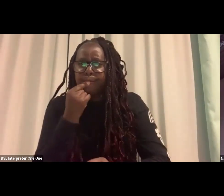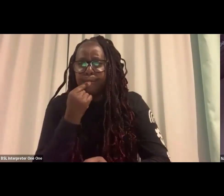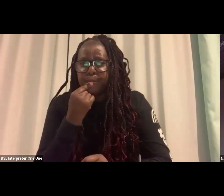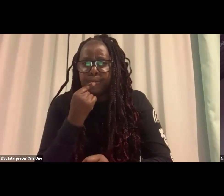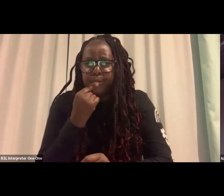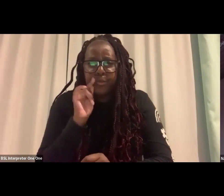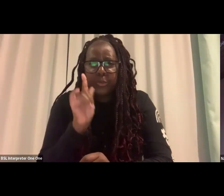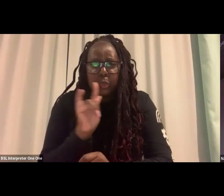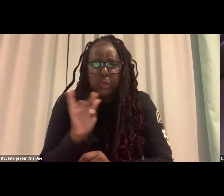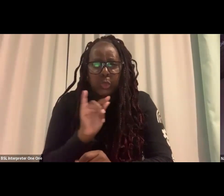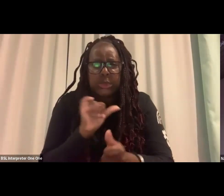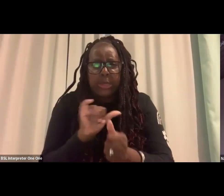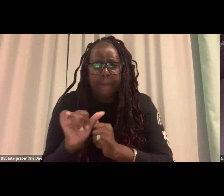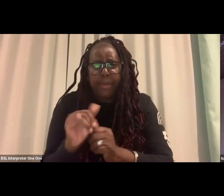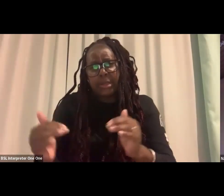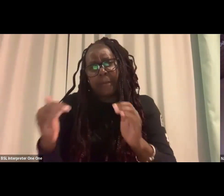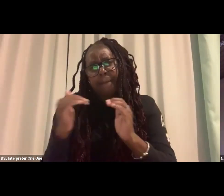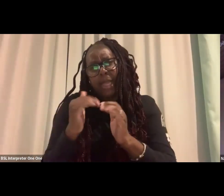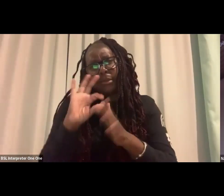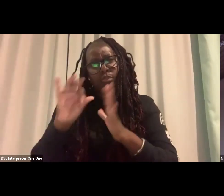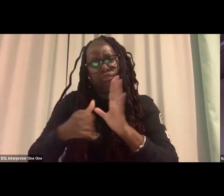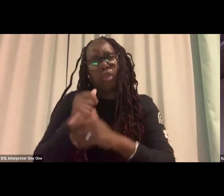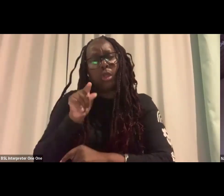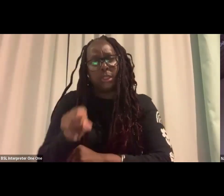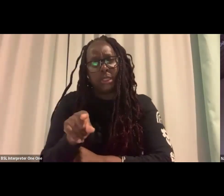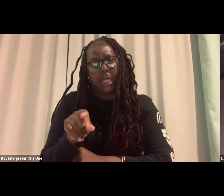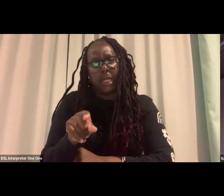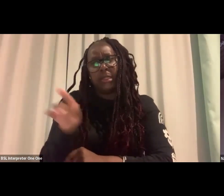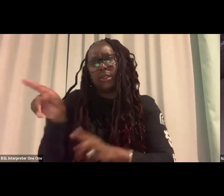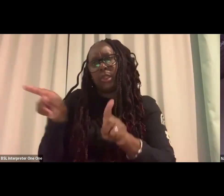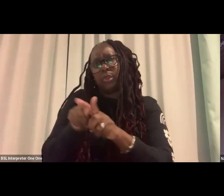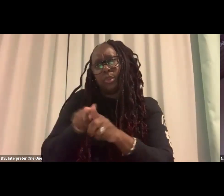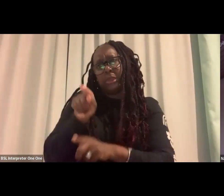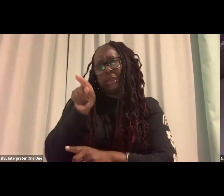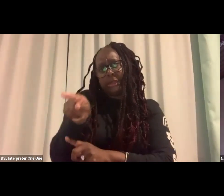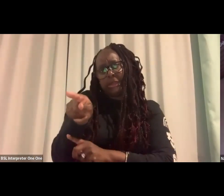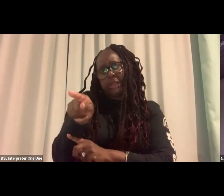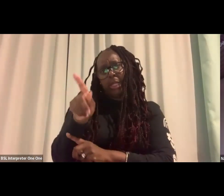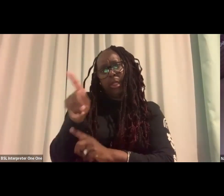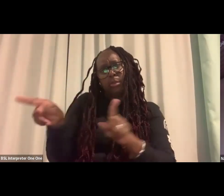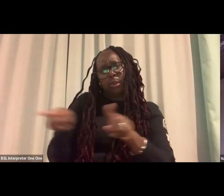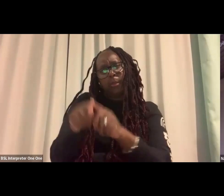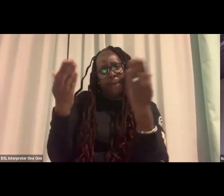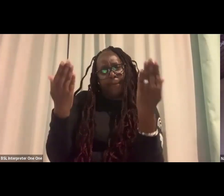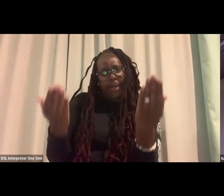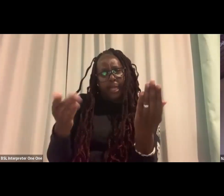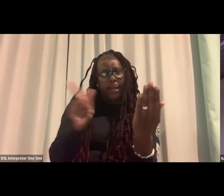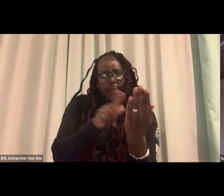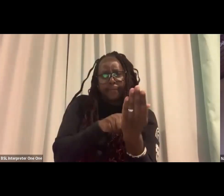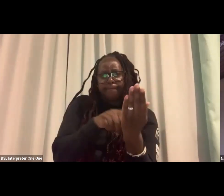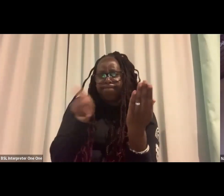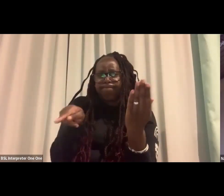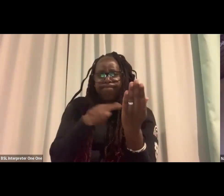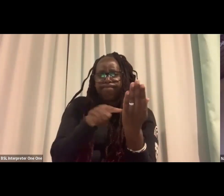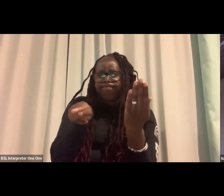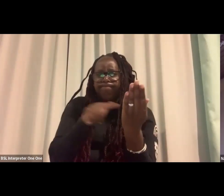the option that best corresponds to the project with the rating principle you can see on screen. So you have